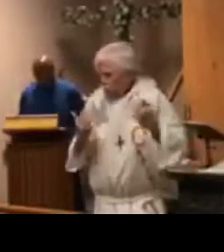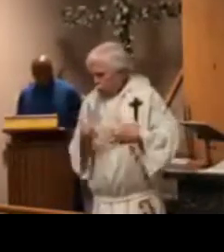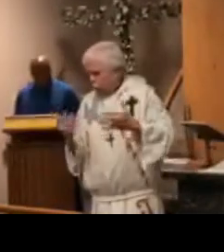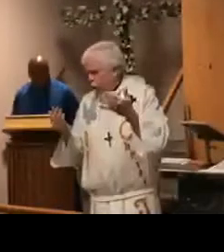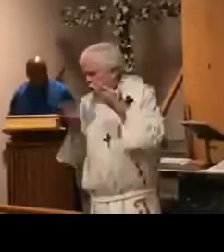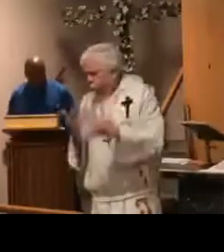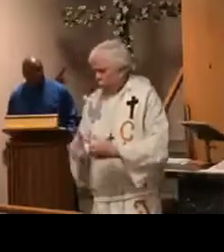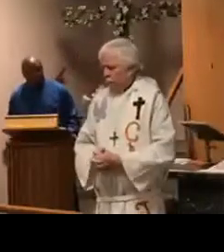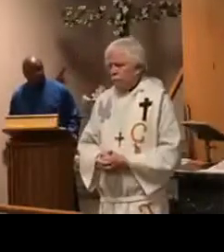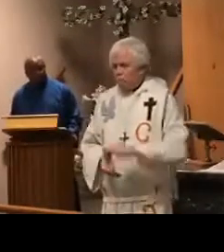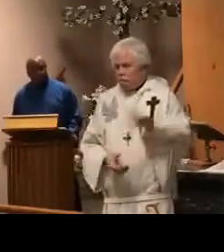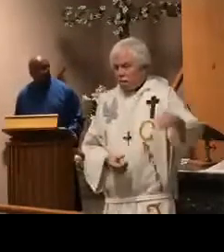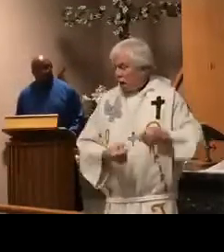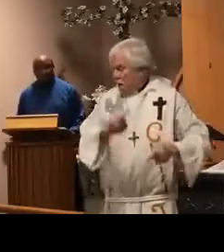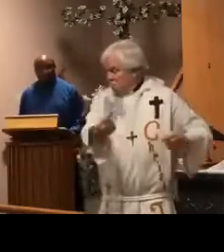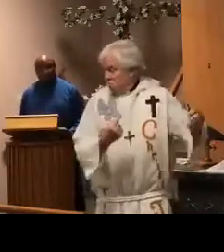They came against you,